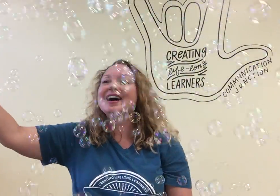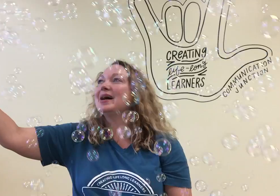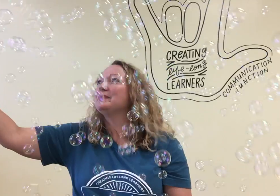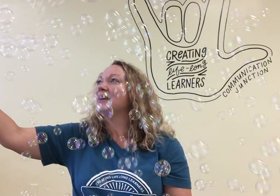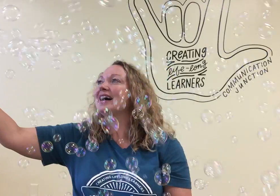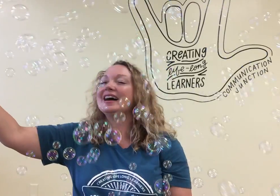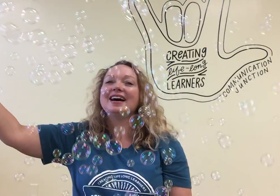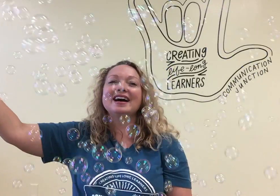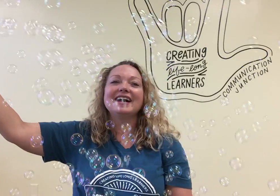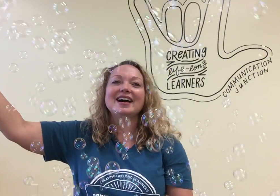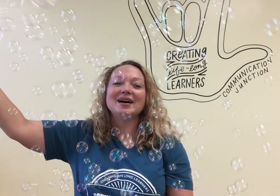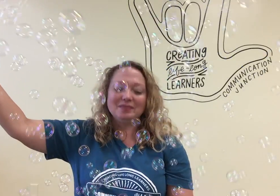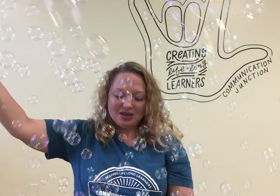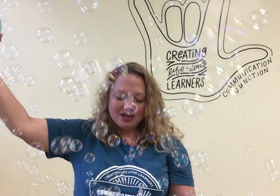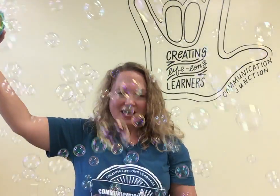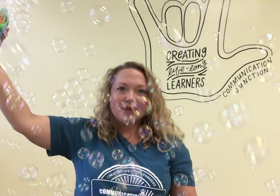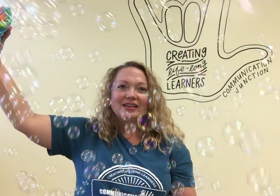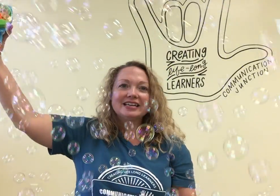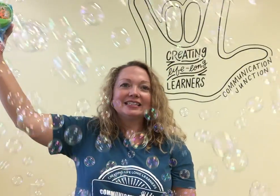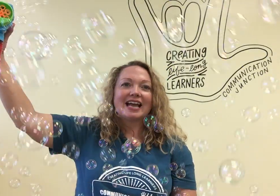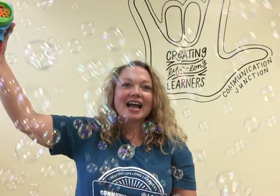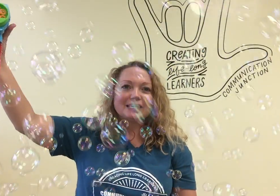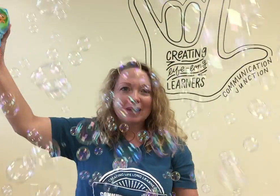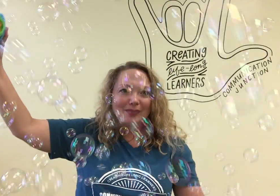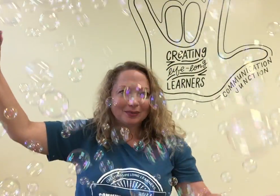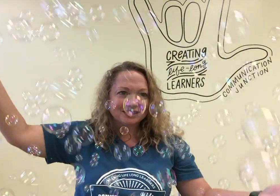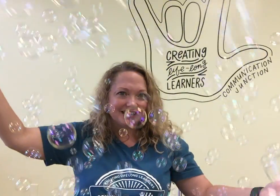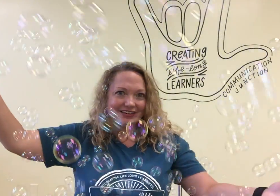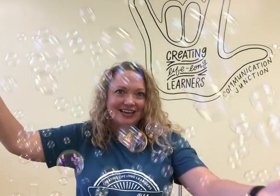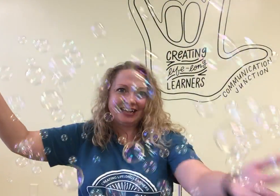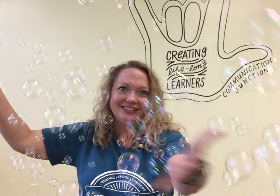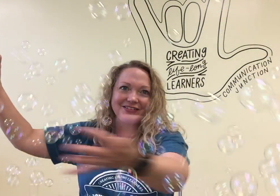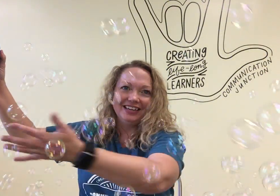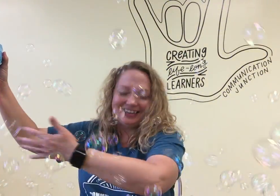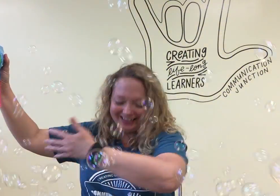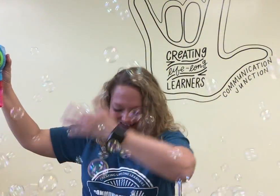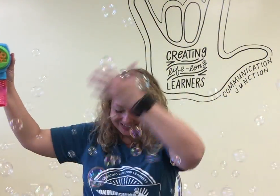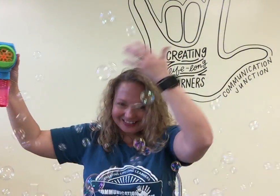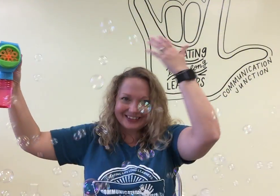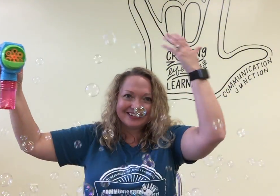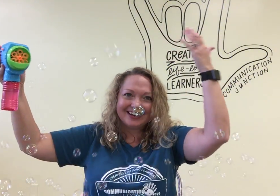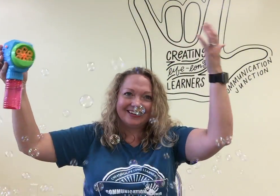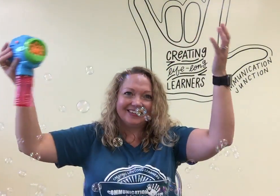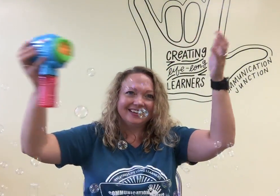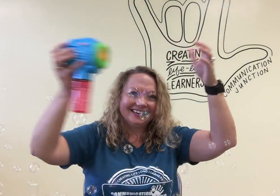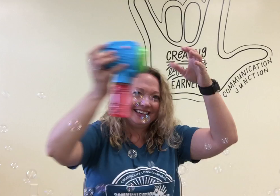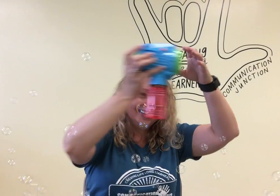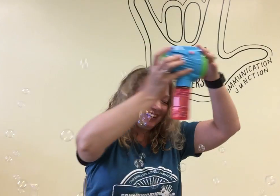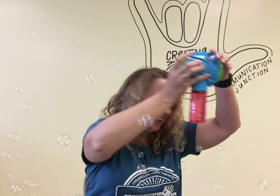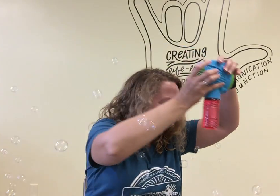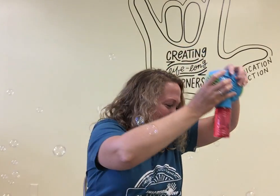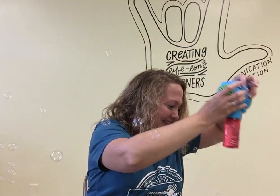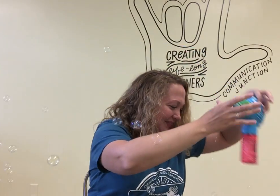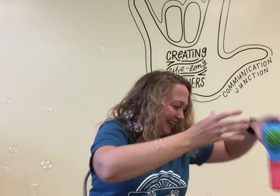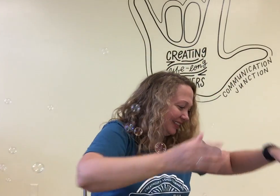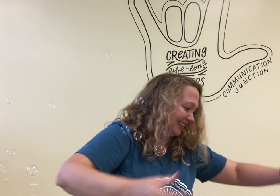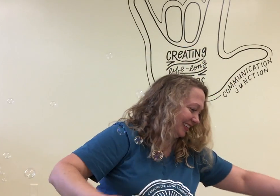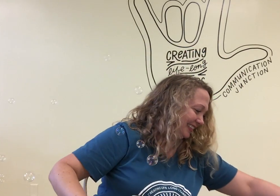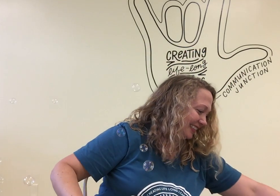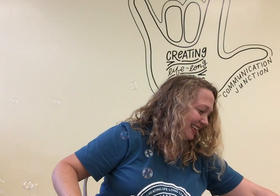pop, pop. I'm getting attacked by bubbles here, guys. You just don't know. Oh my goodness.